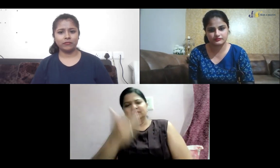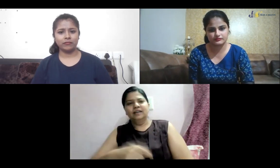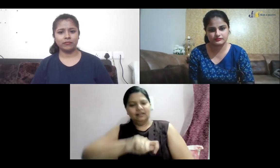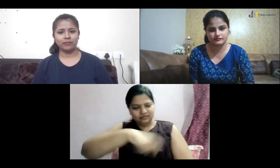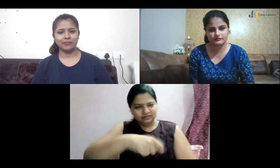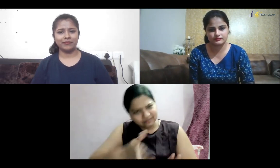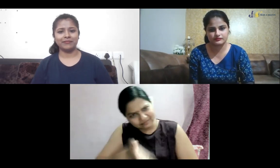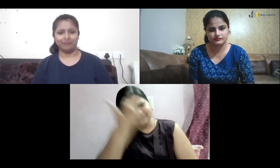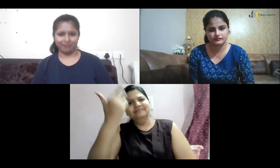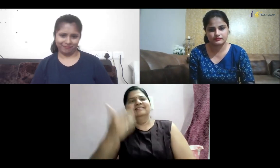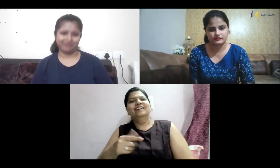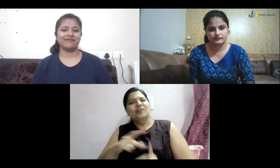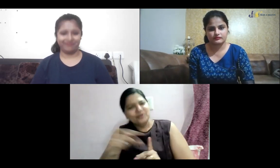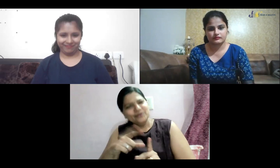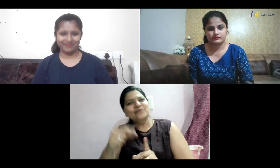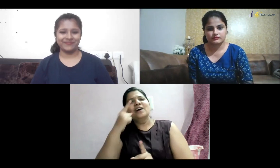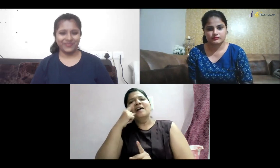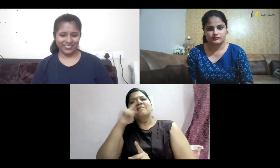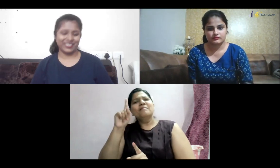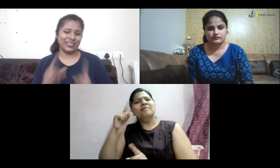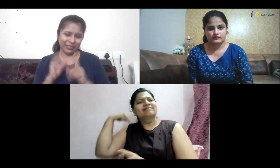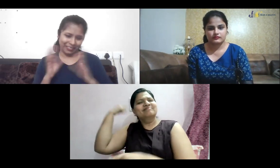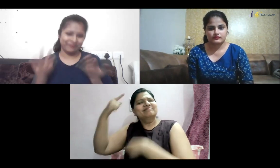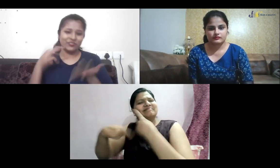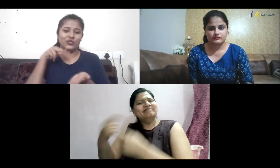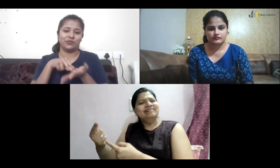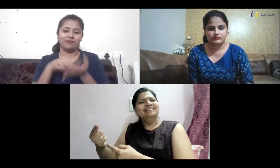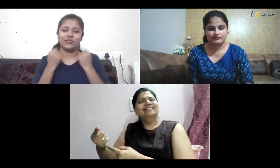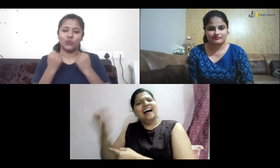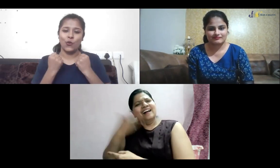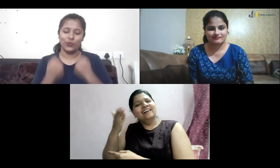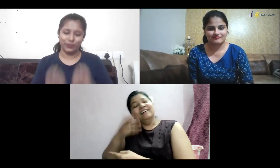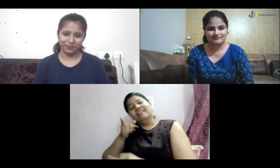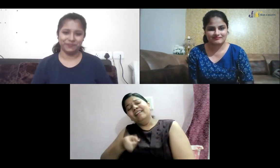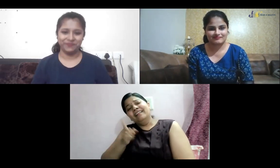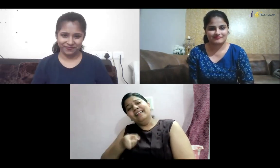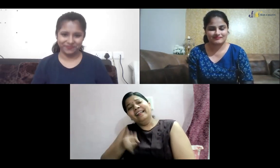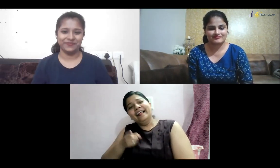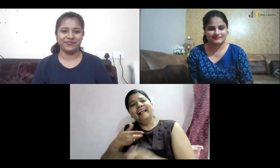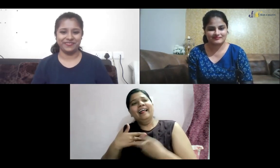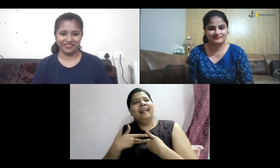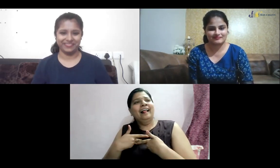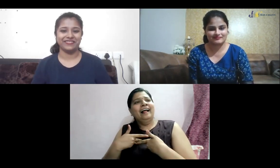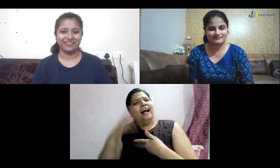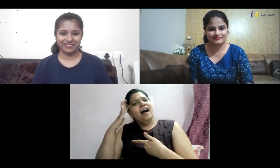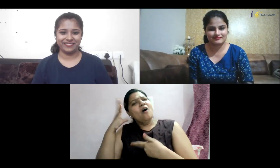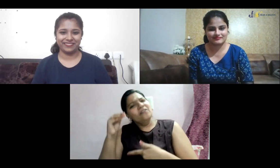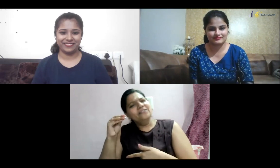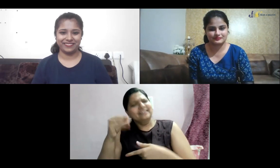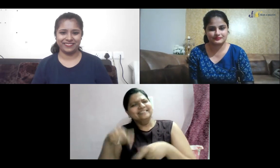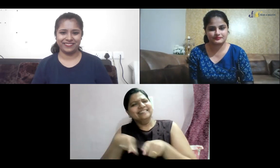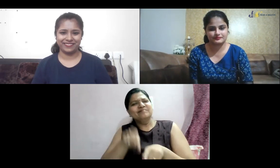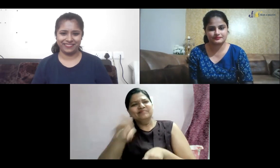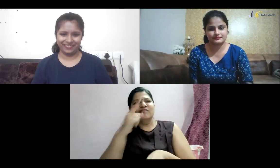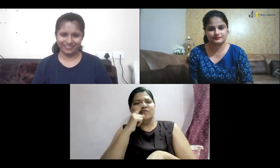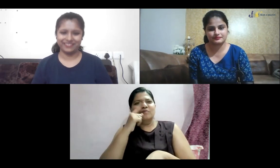I wasn't aware. I was like, okay, we will cook, we will do work. So women have been taught to be strong all